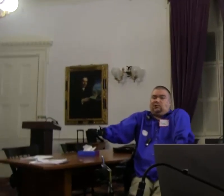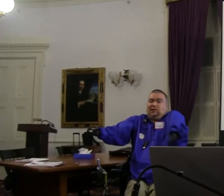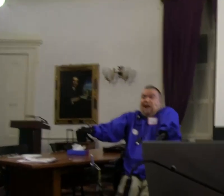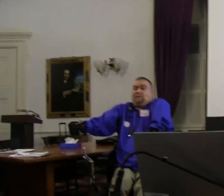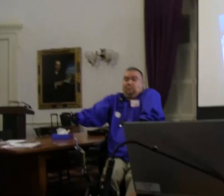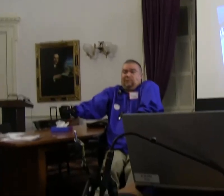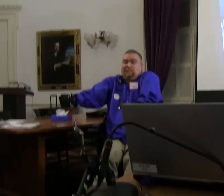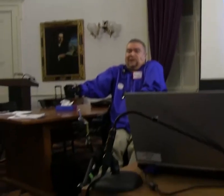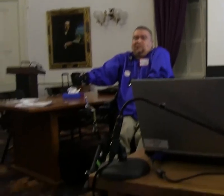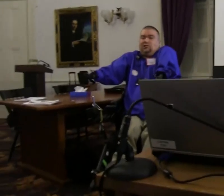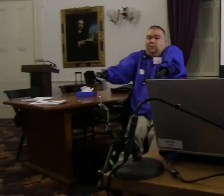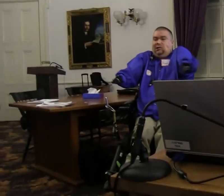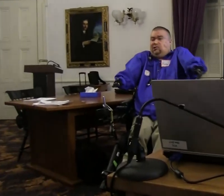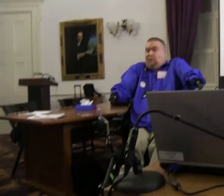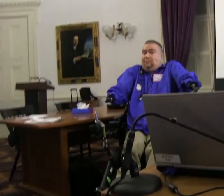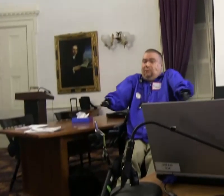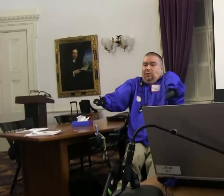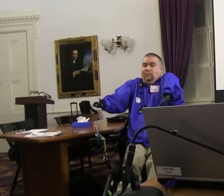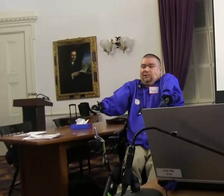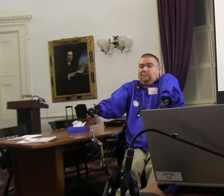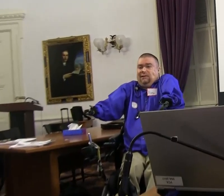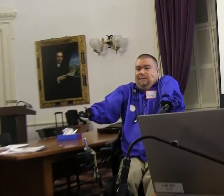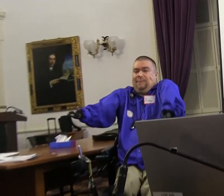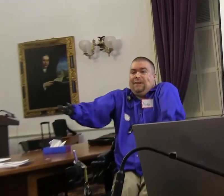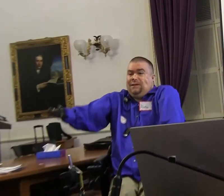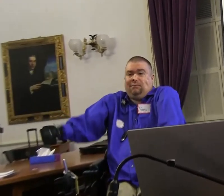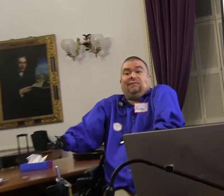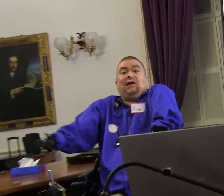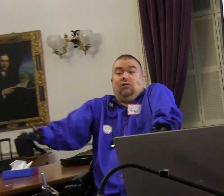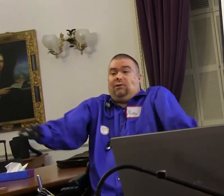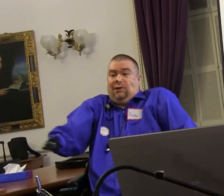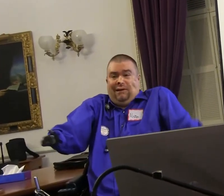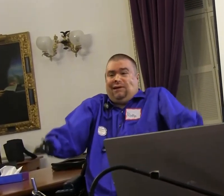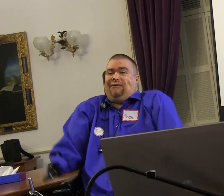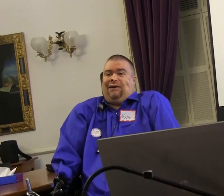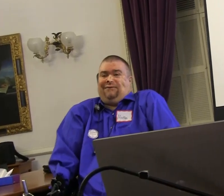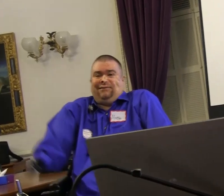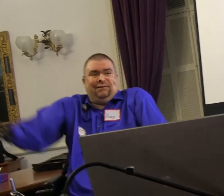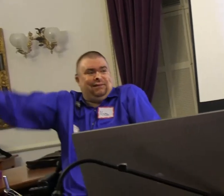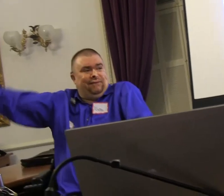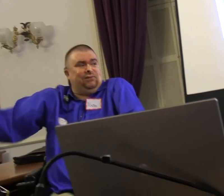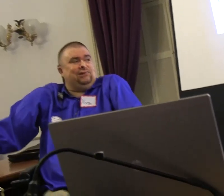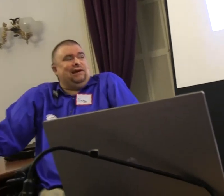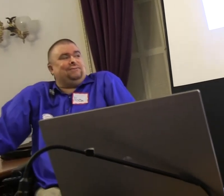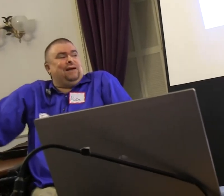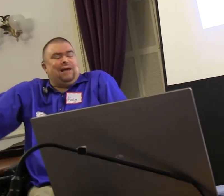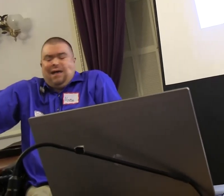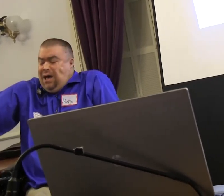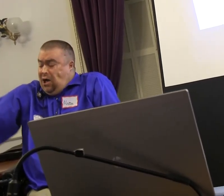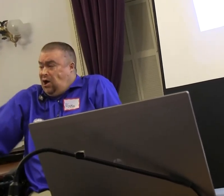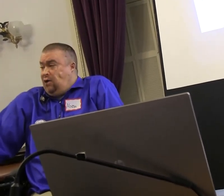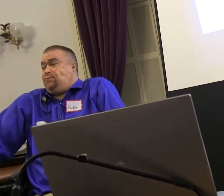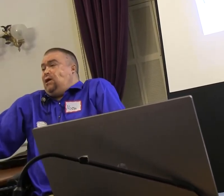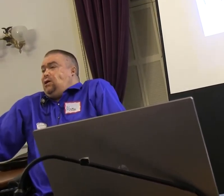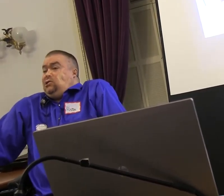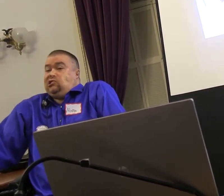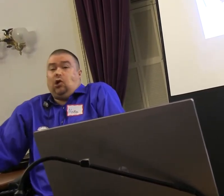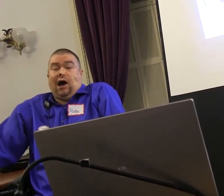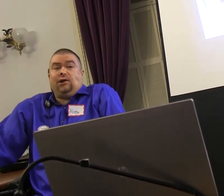happen so we could this wait but thank you so